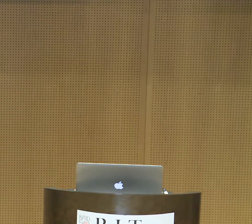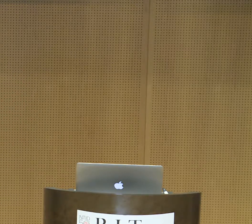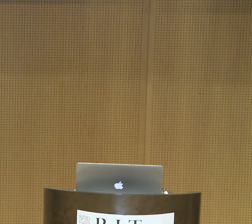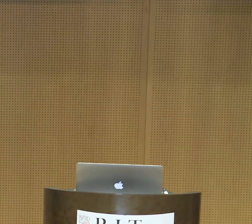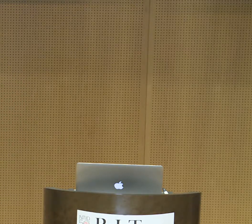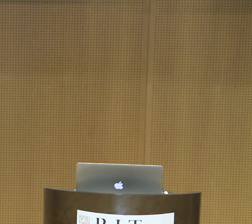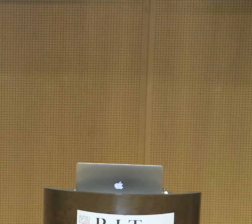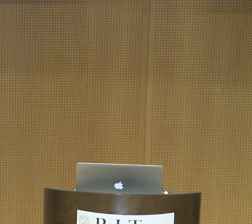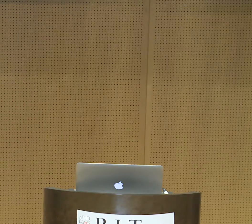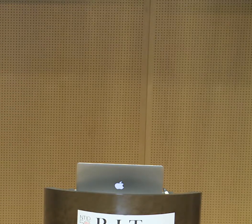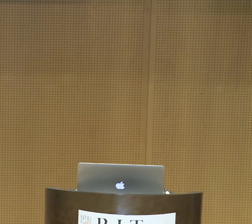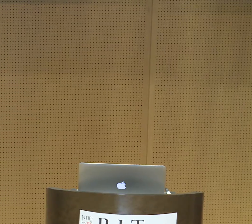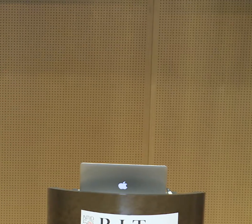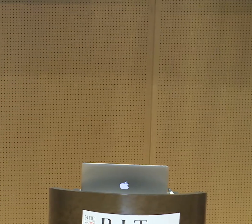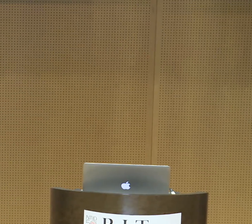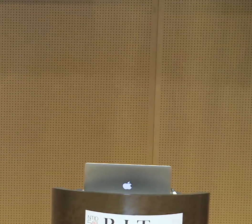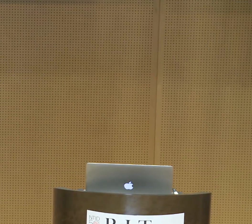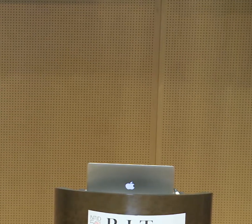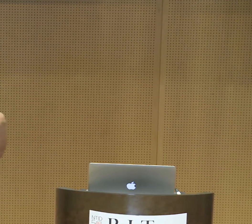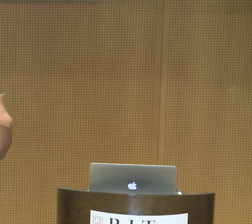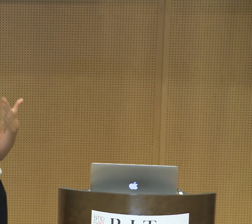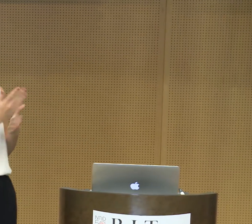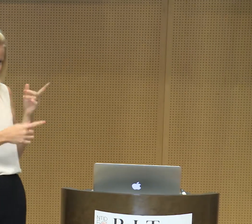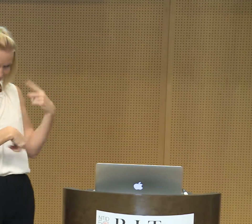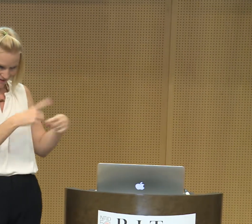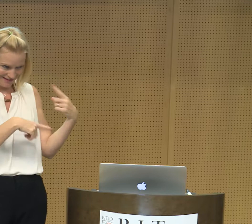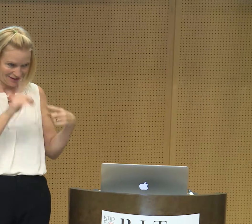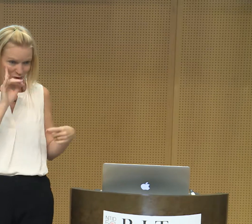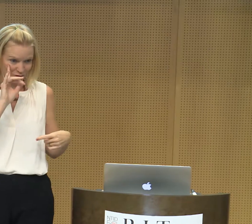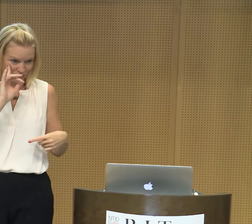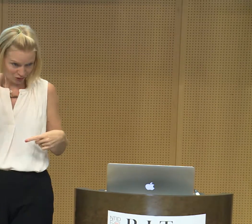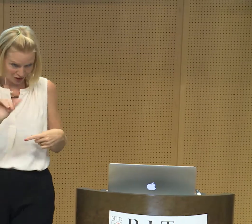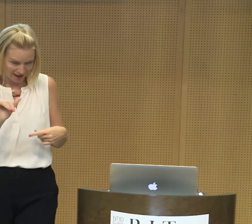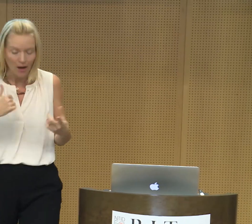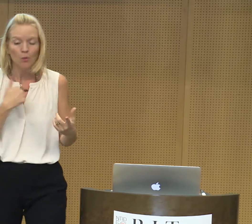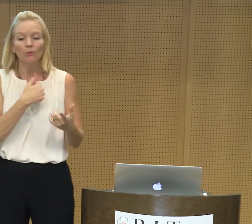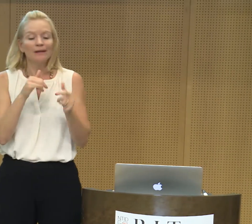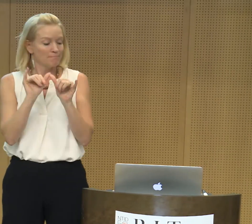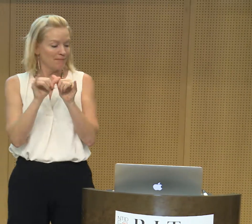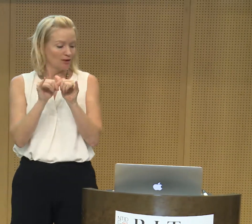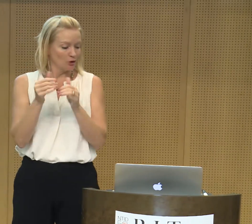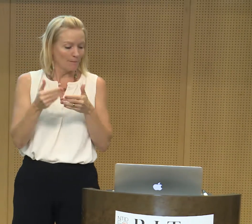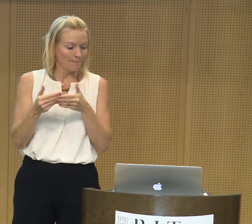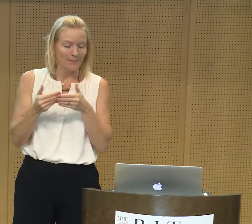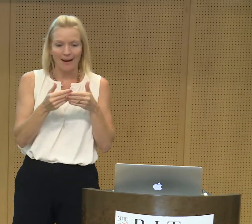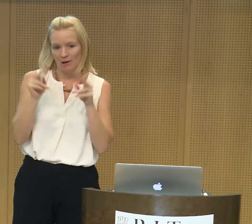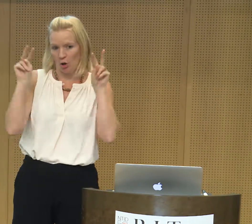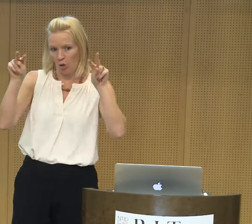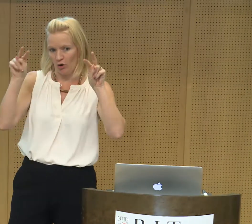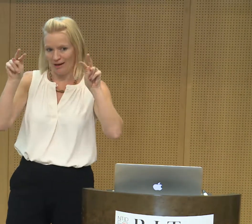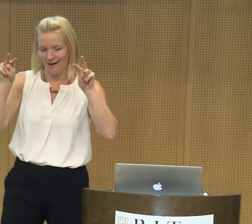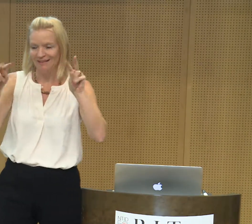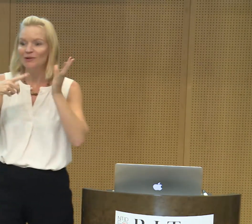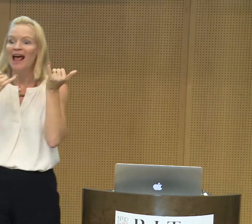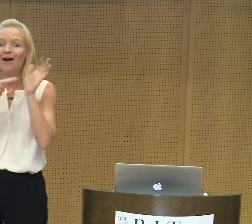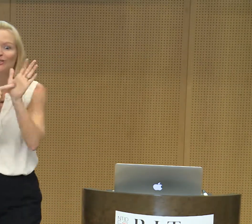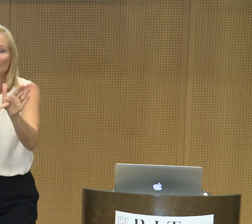So we showed them across all gestures and the signs. so we could see what they looked like. And then we measured where the babies were